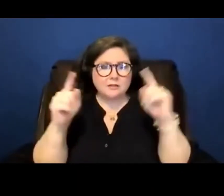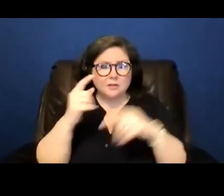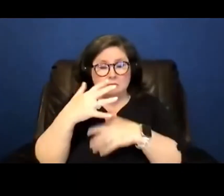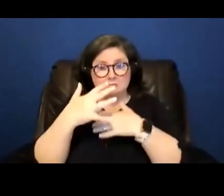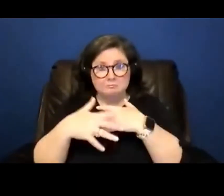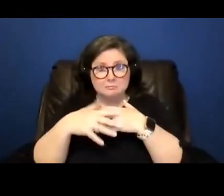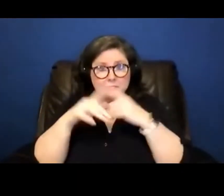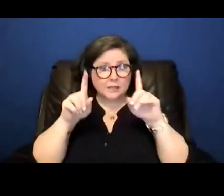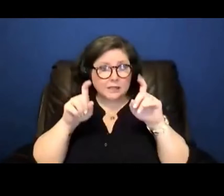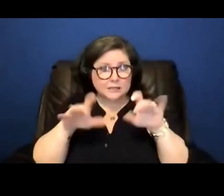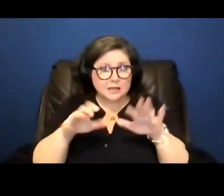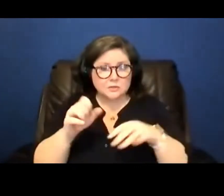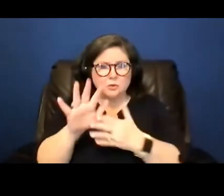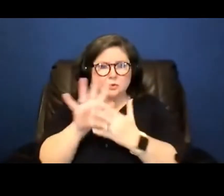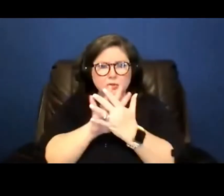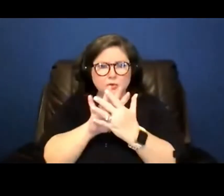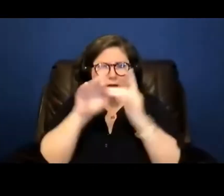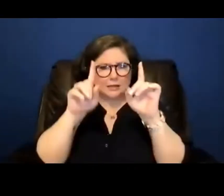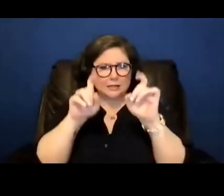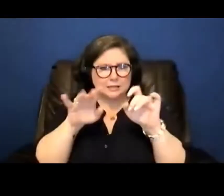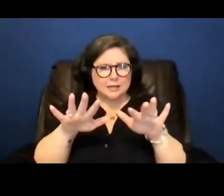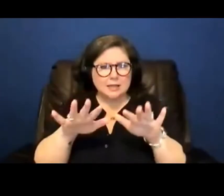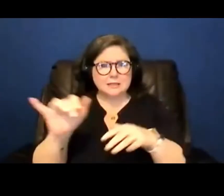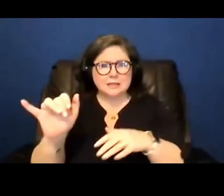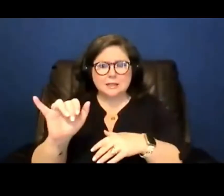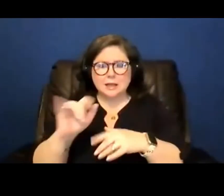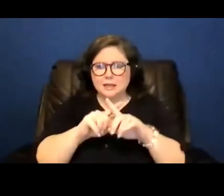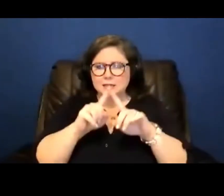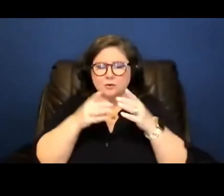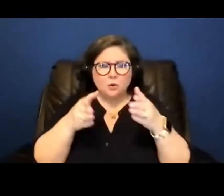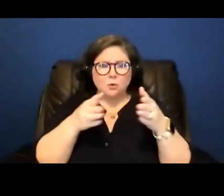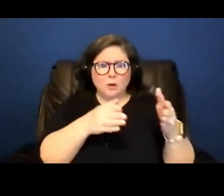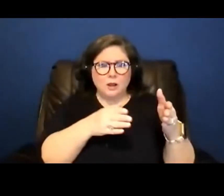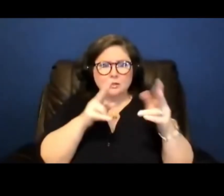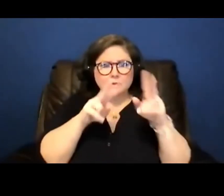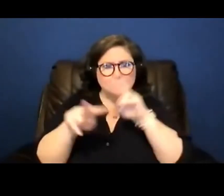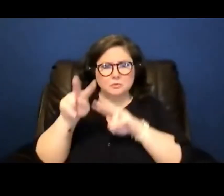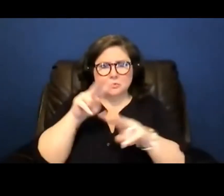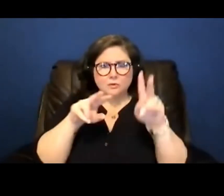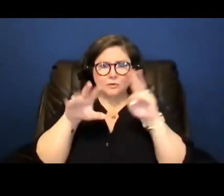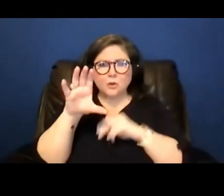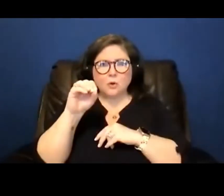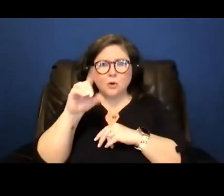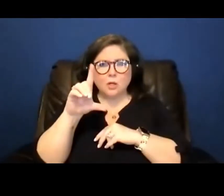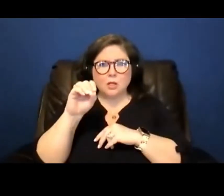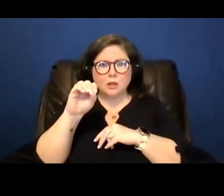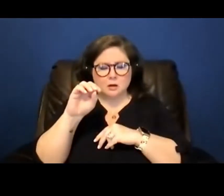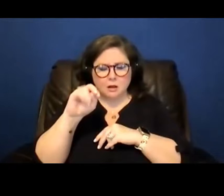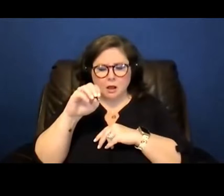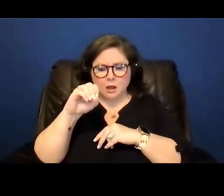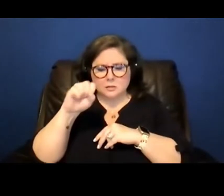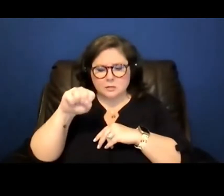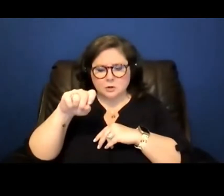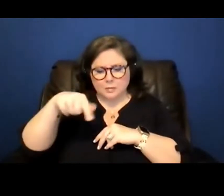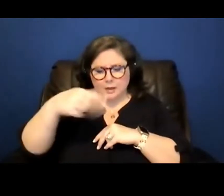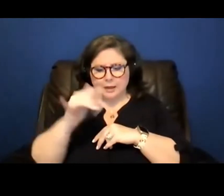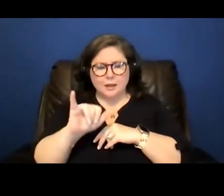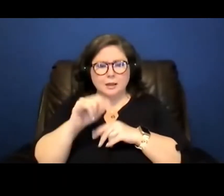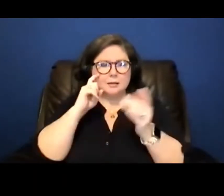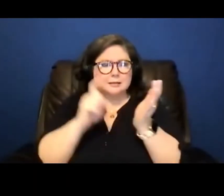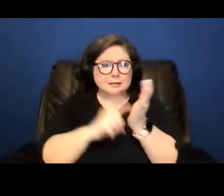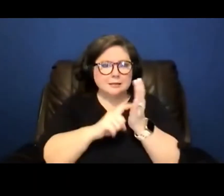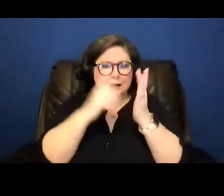or any screening test, such as different ways of looking at colonoscopy, so that we can detect the disease